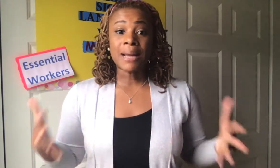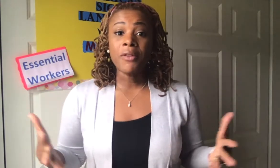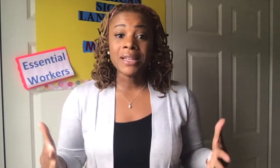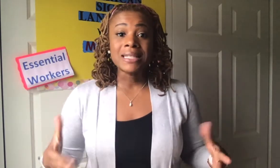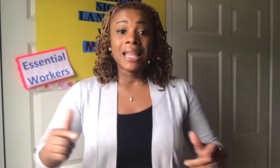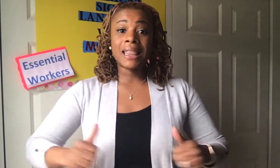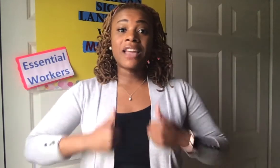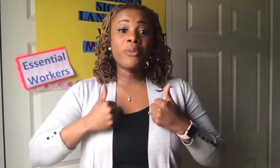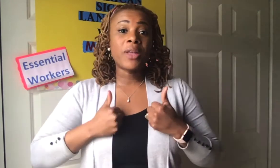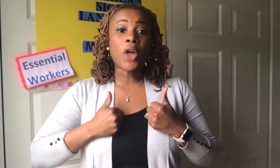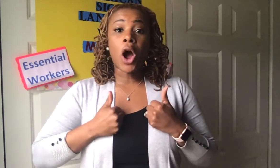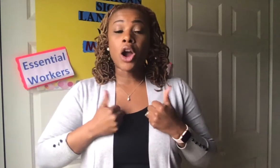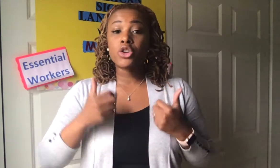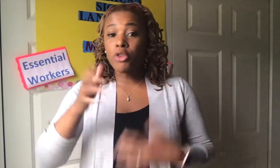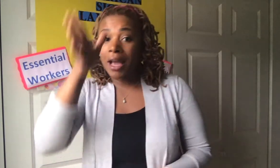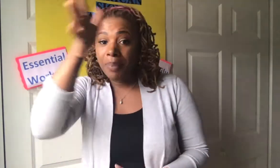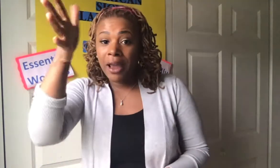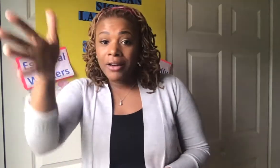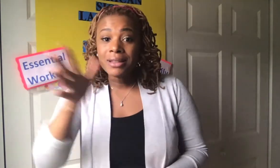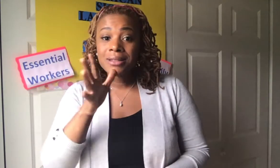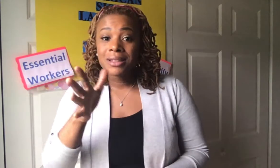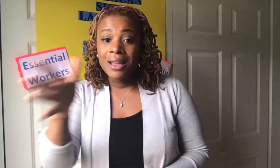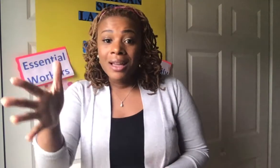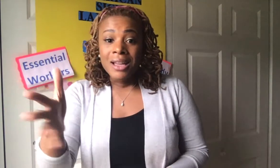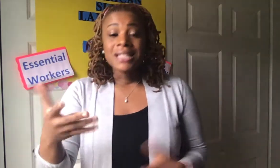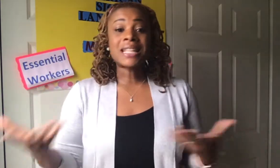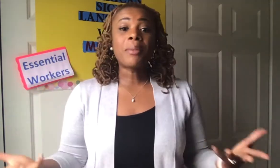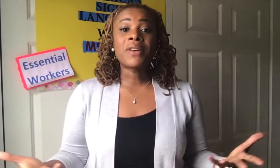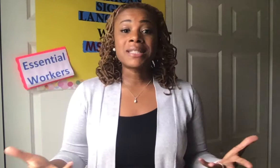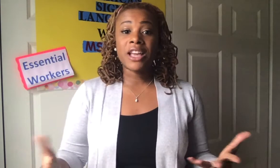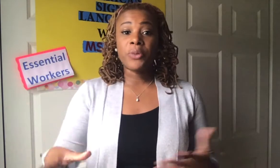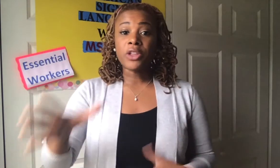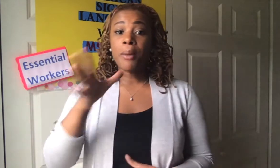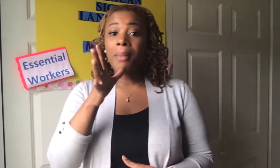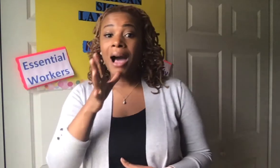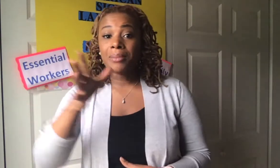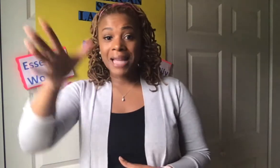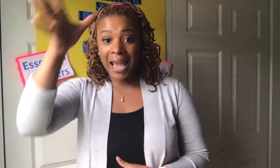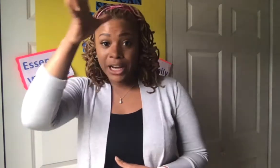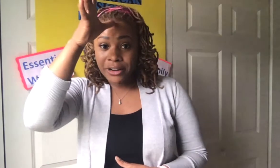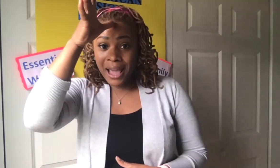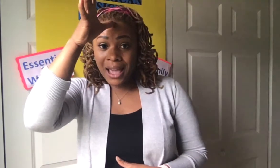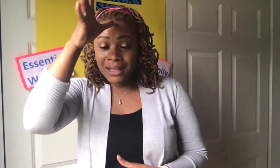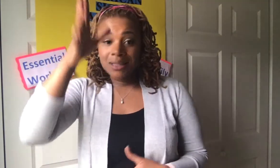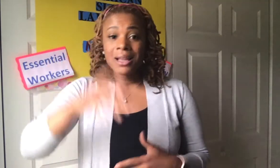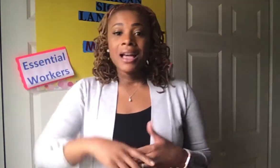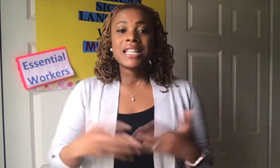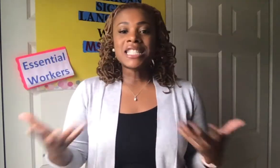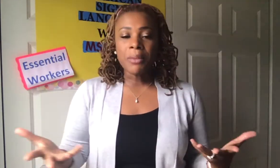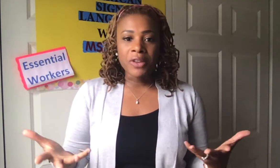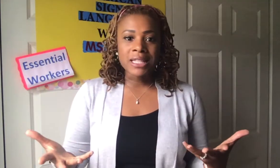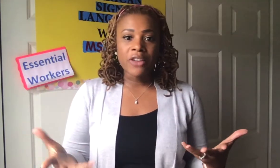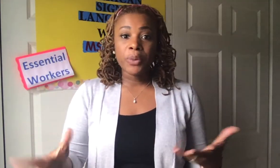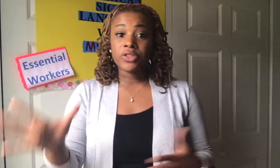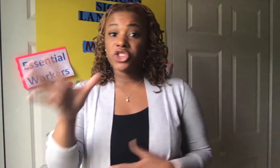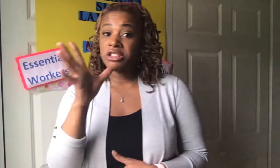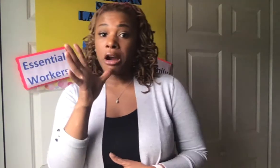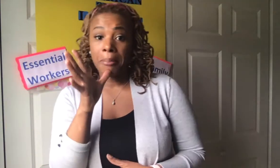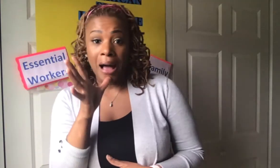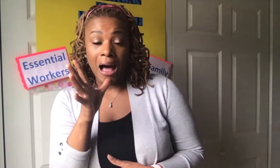us live with our grandparents. Some of us live with our moms and our dads. Some of us live with just our moms